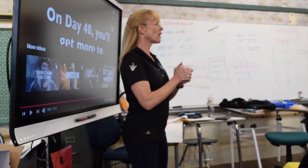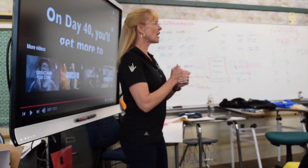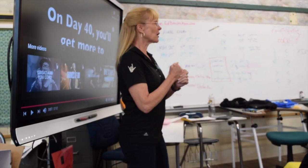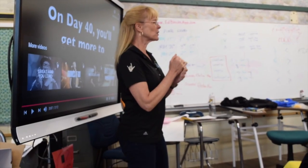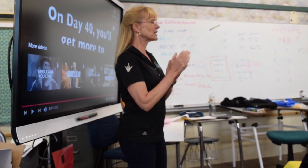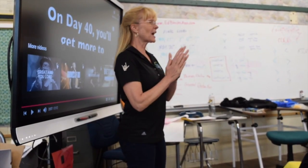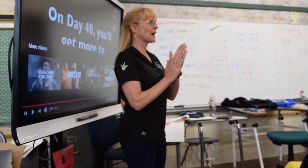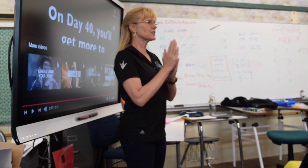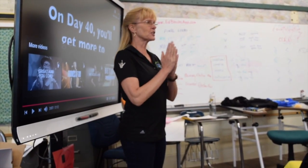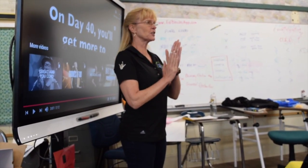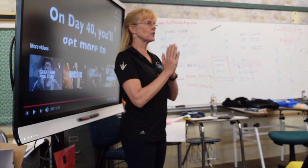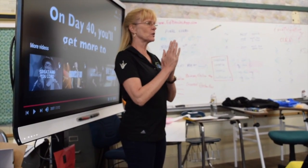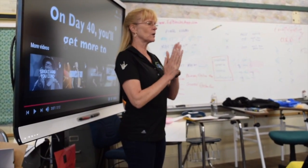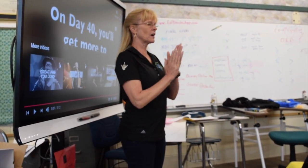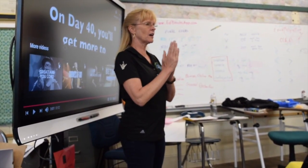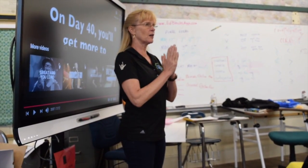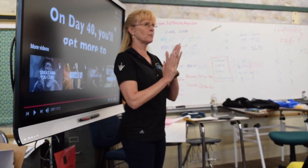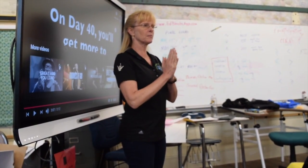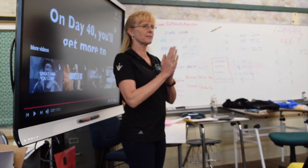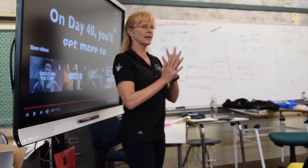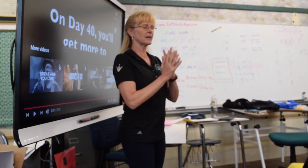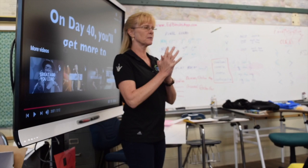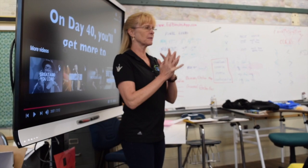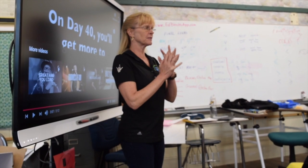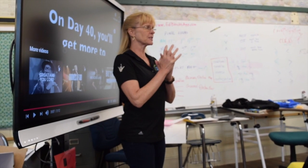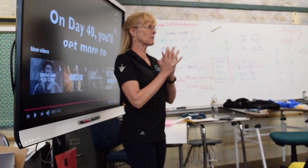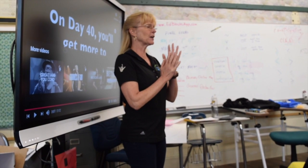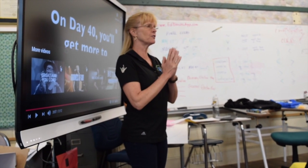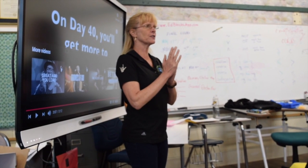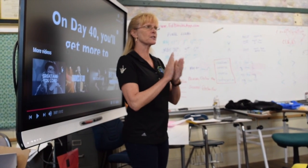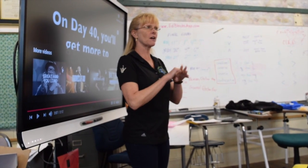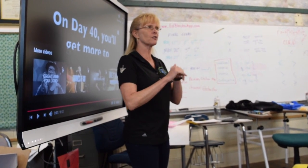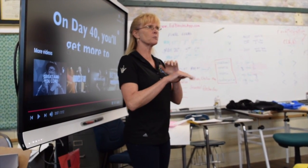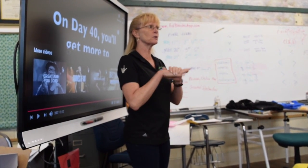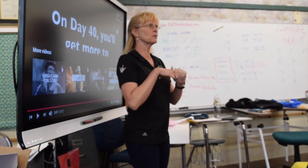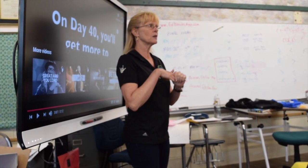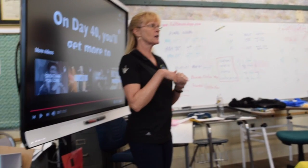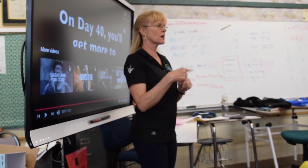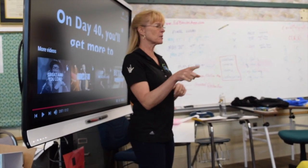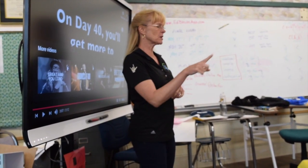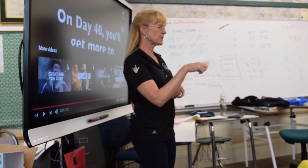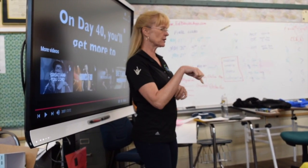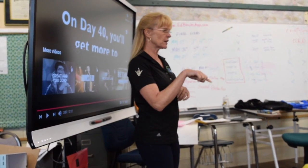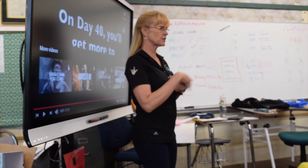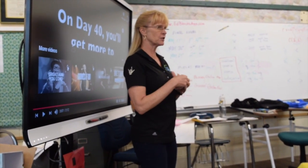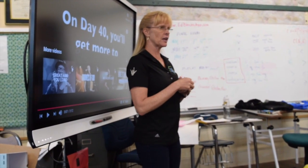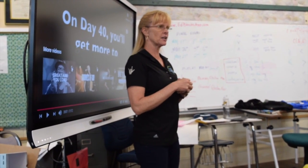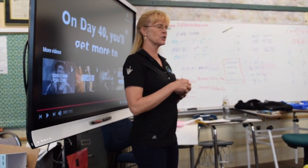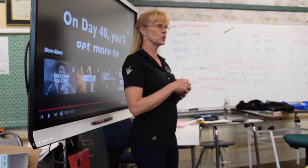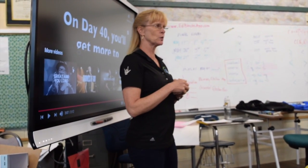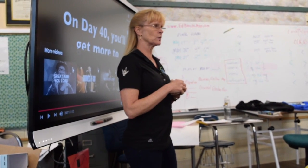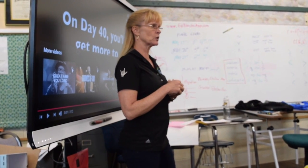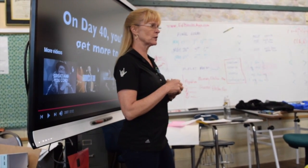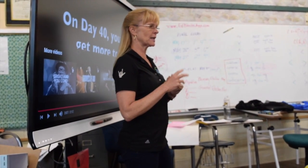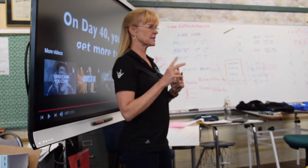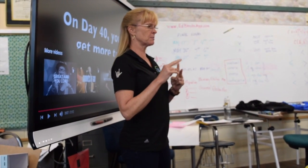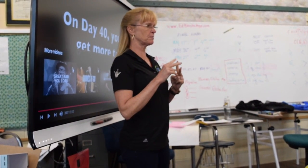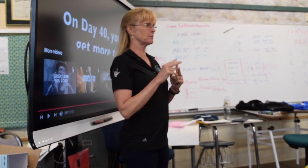I wanted to ask you, somebody who feels comfortable, come on up here and do it as a, you